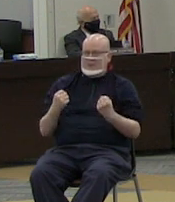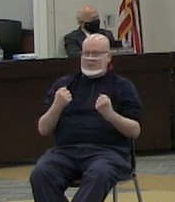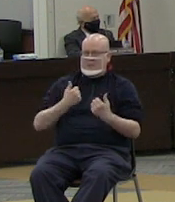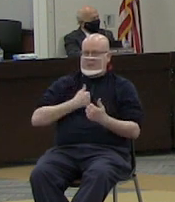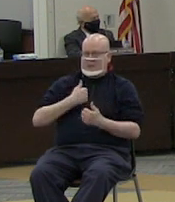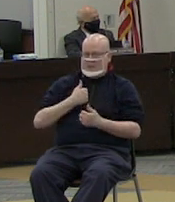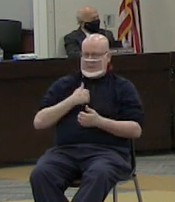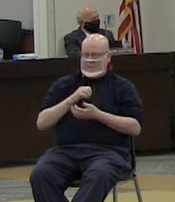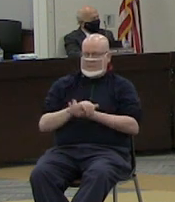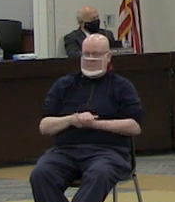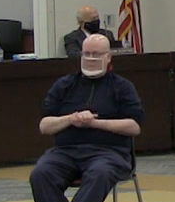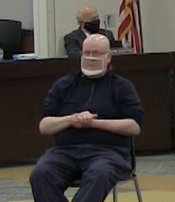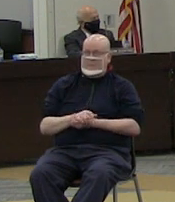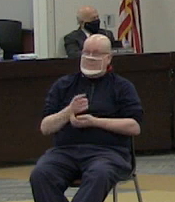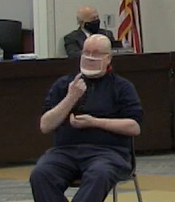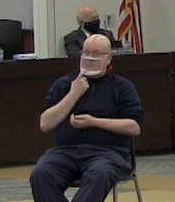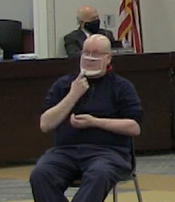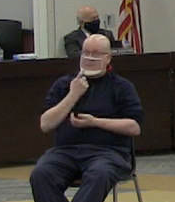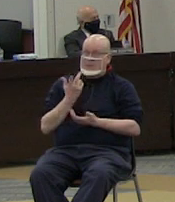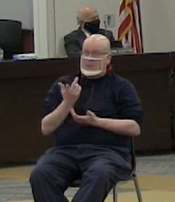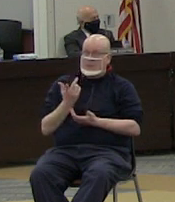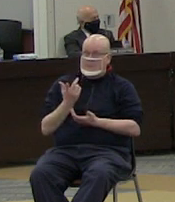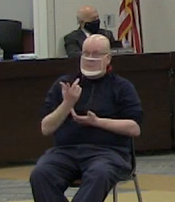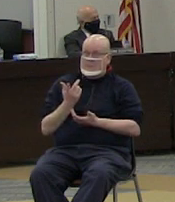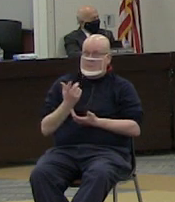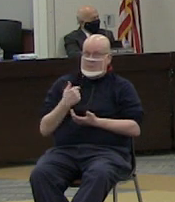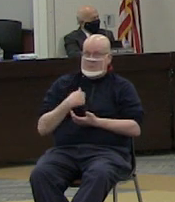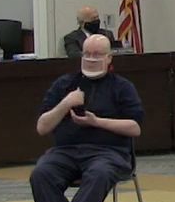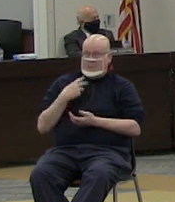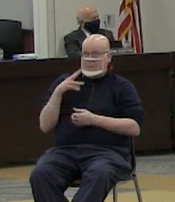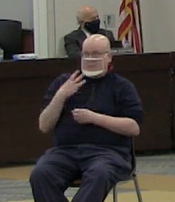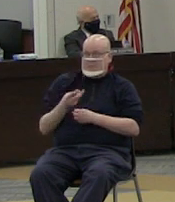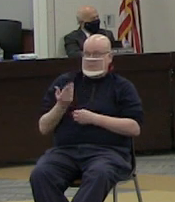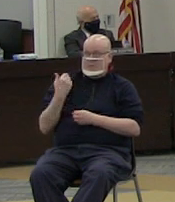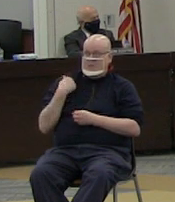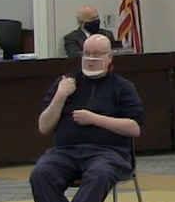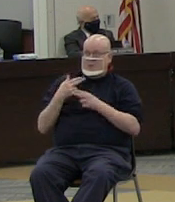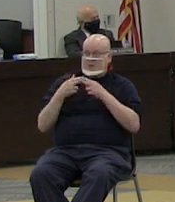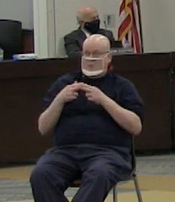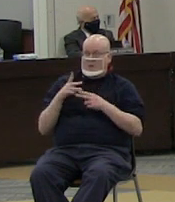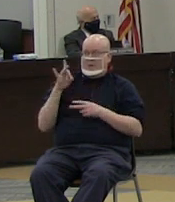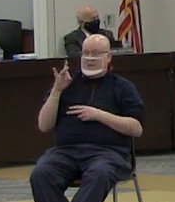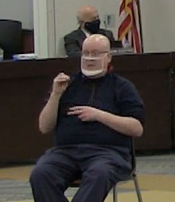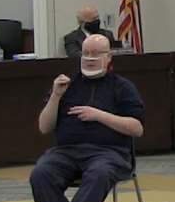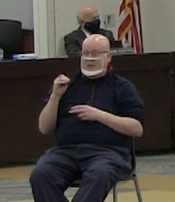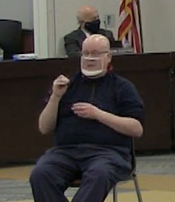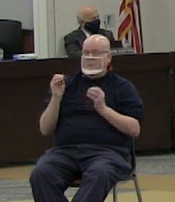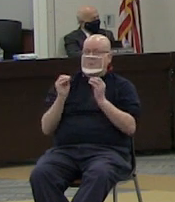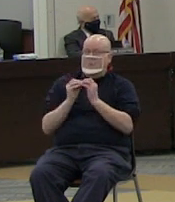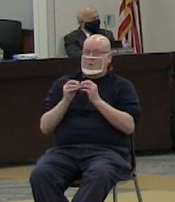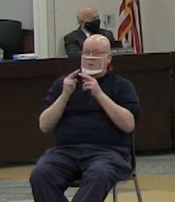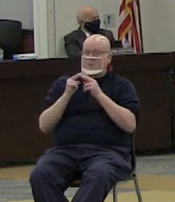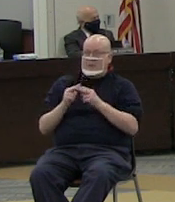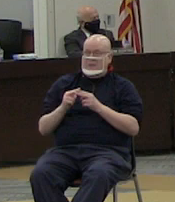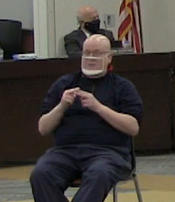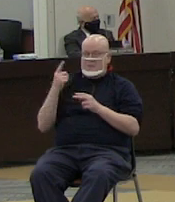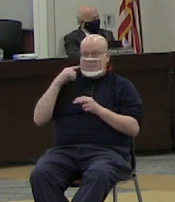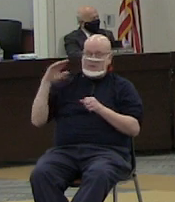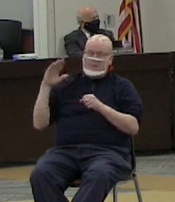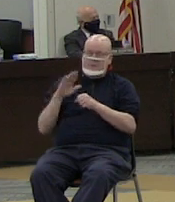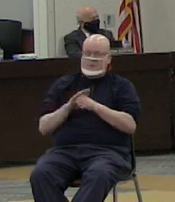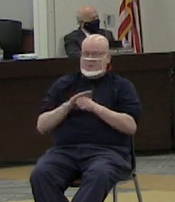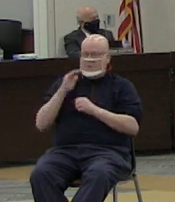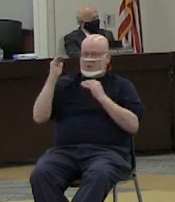And I can tell you, coming from someone who 6 years ago was 80 pounds heavier and was for my entire adult